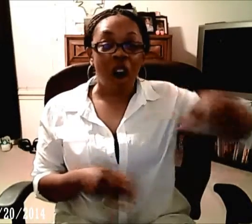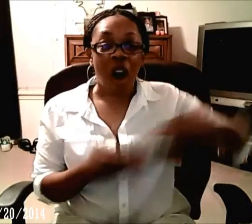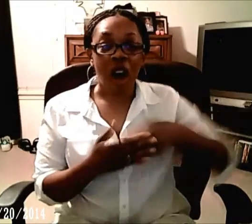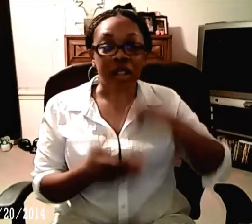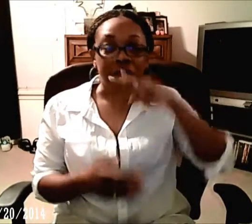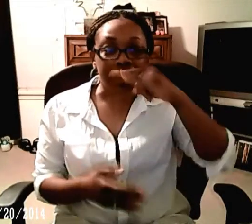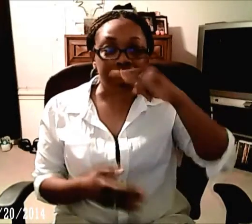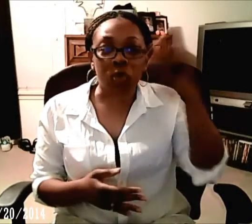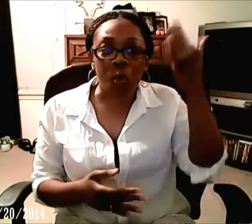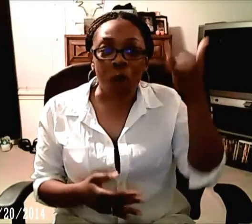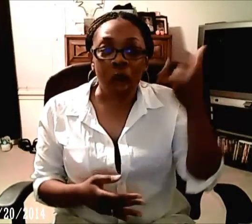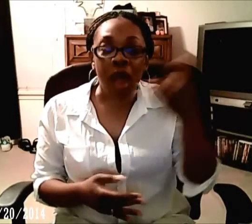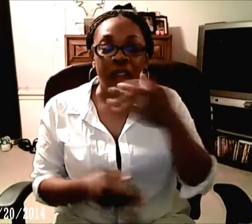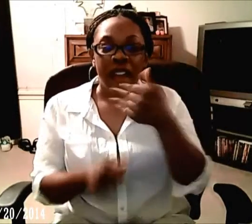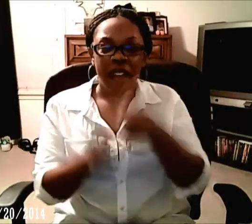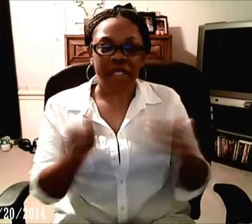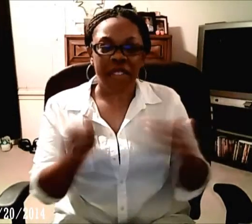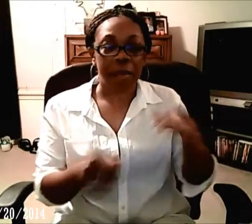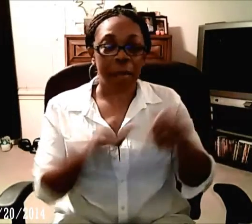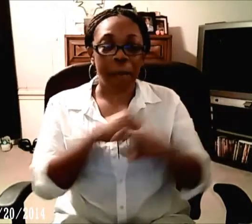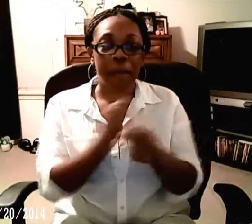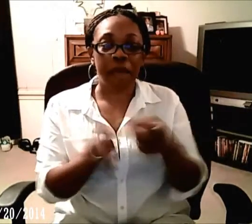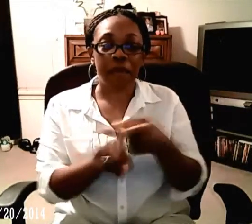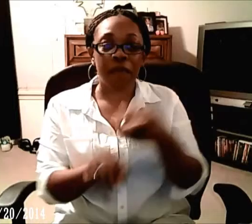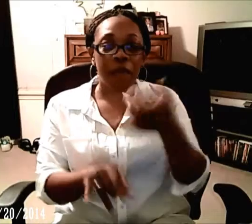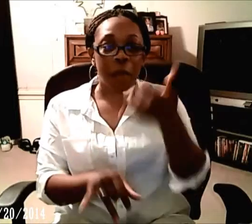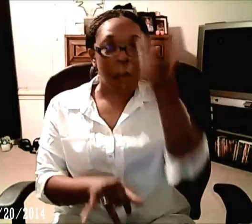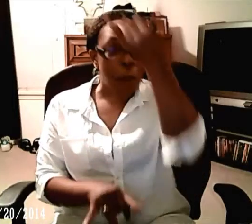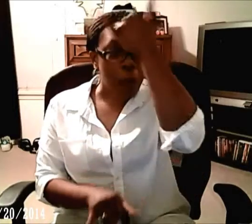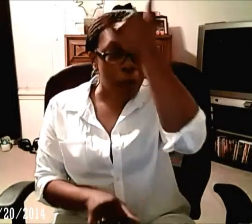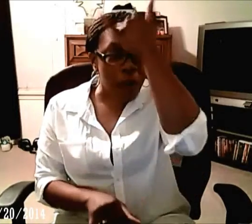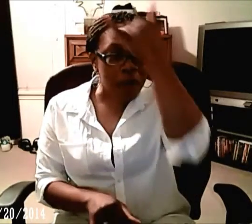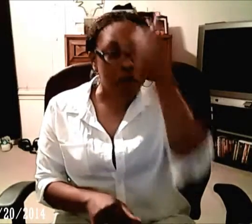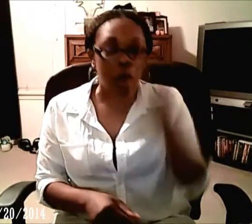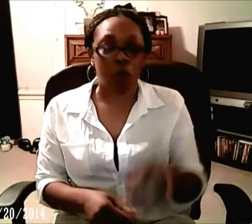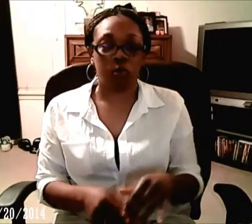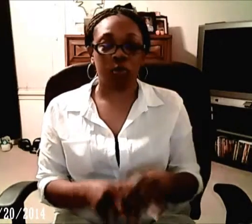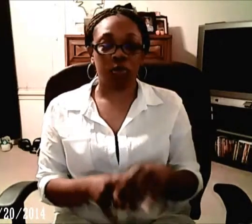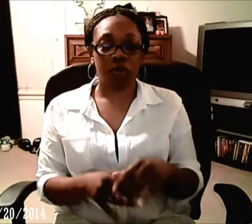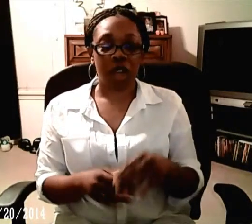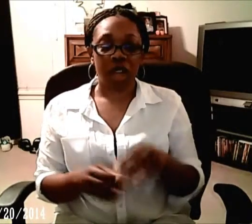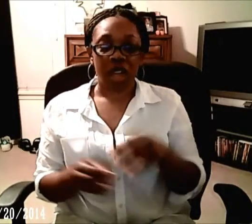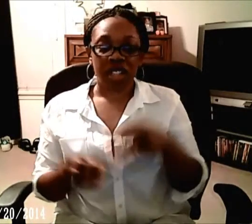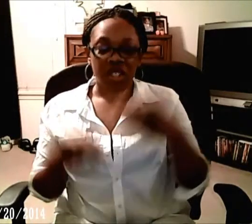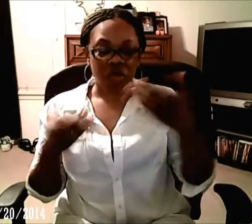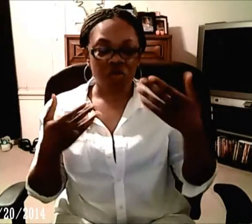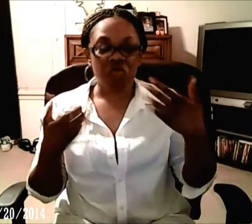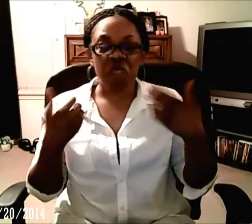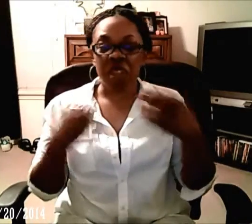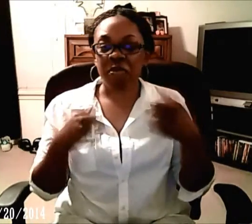are called teepees, made out of buffalo skin, and they're portable, just like a DS or a PSP.